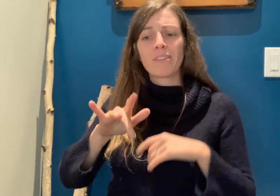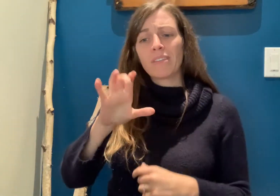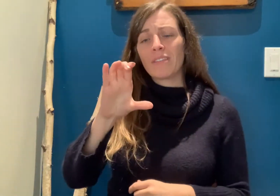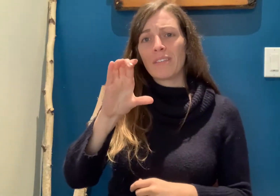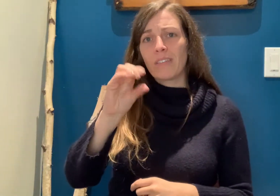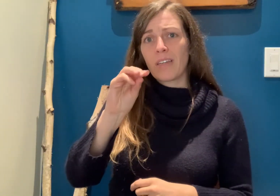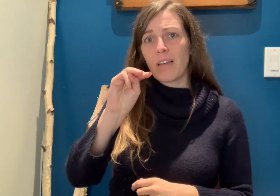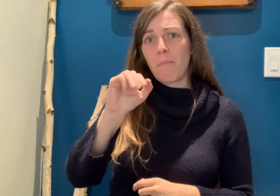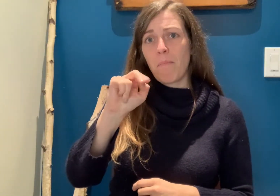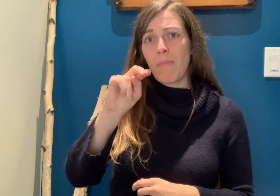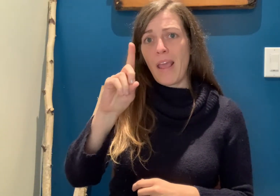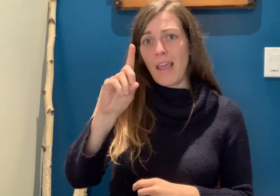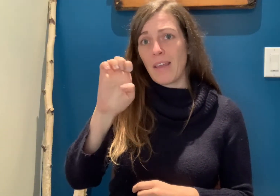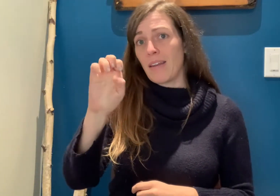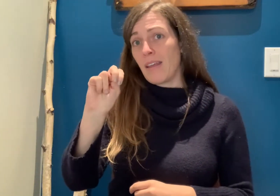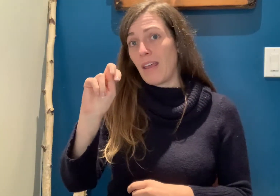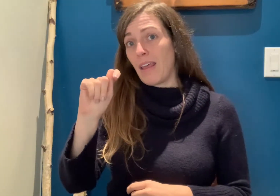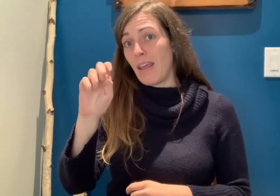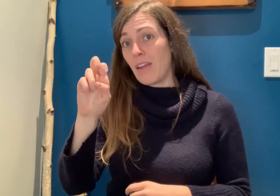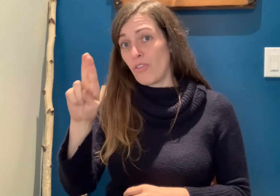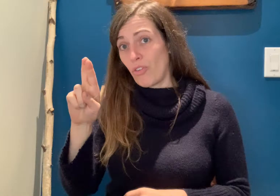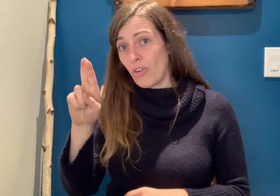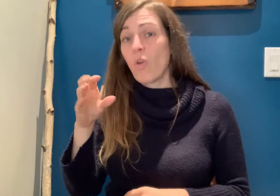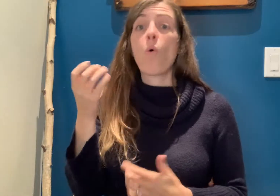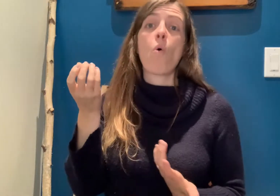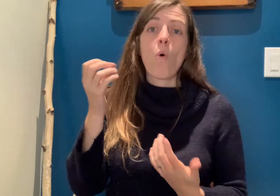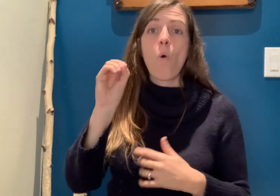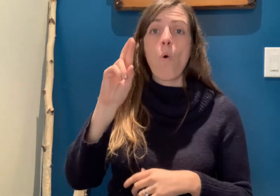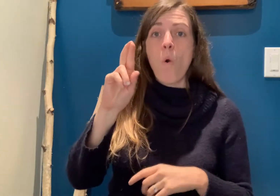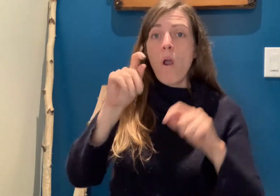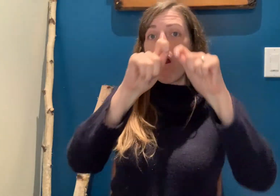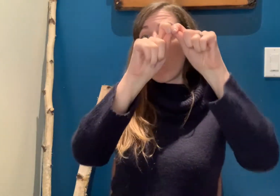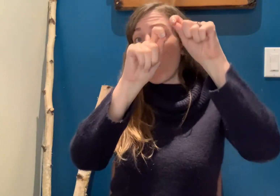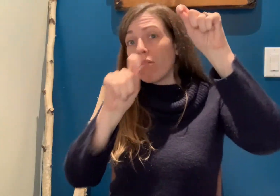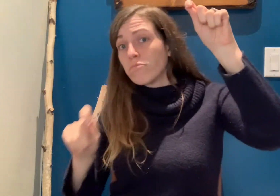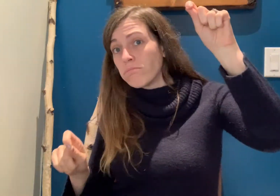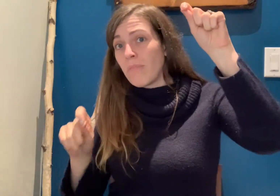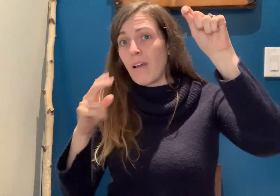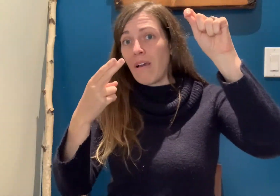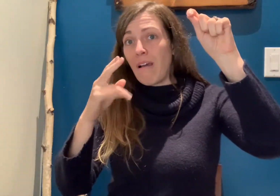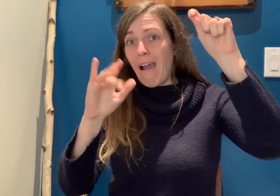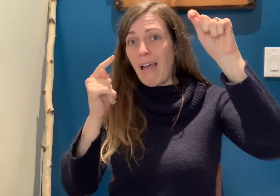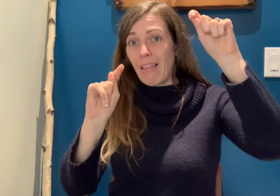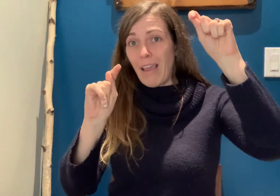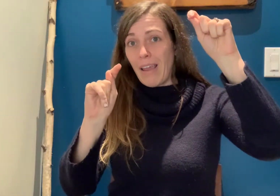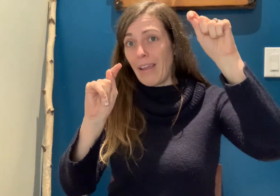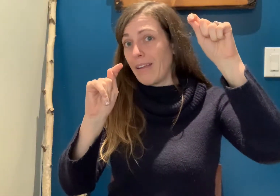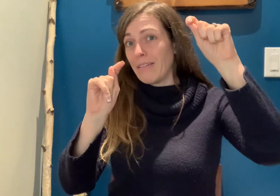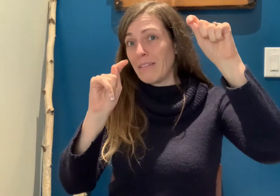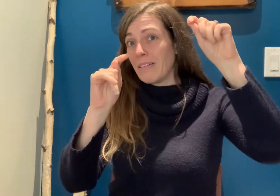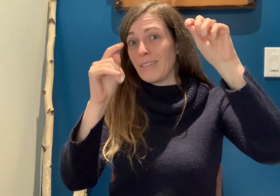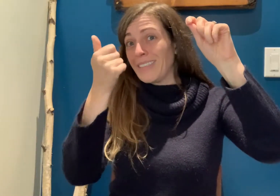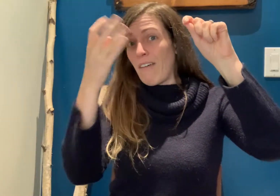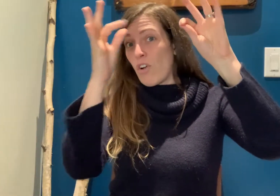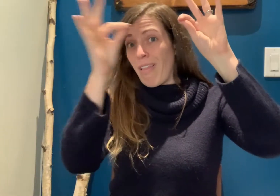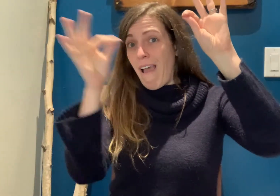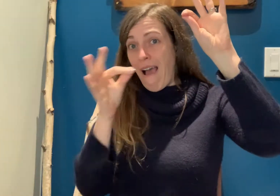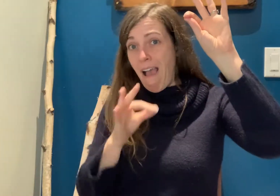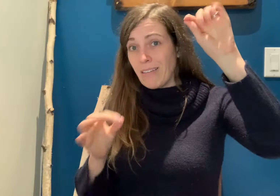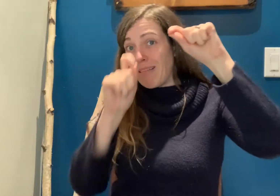and pressing Command Enter, or highlighting a larger chunk of code and clicking on